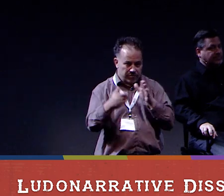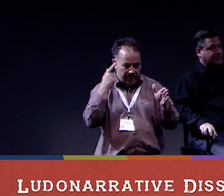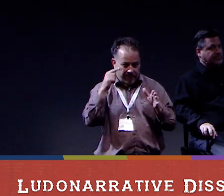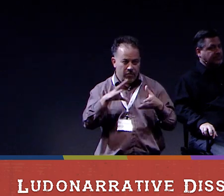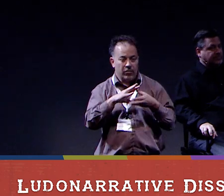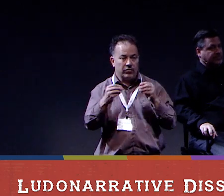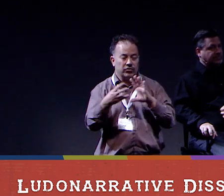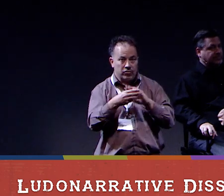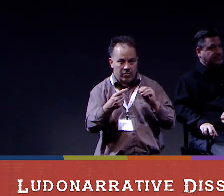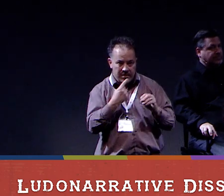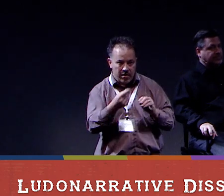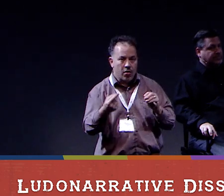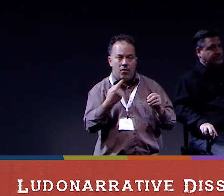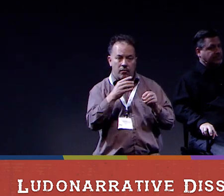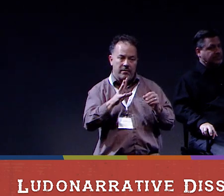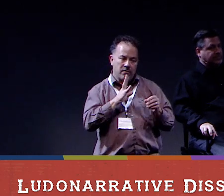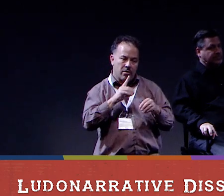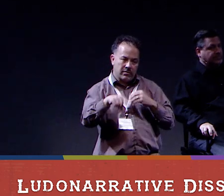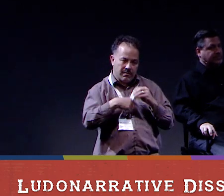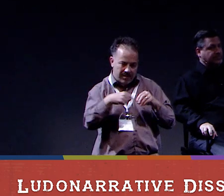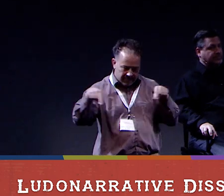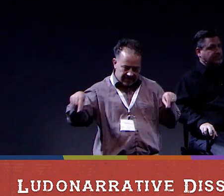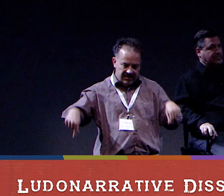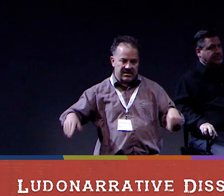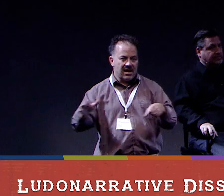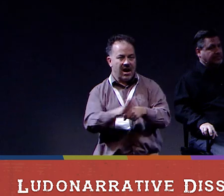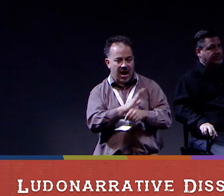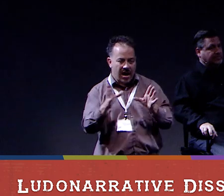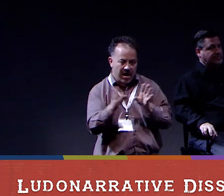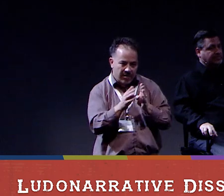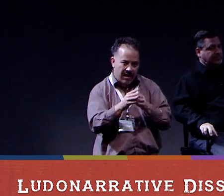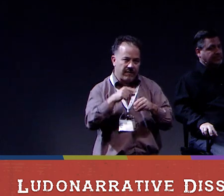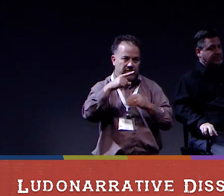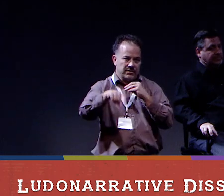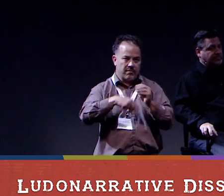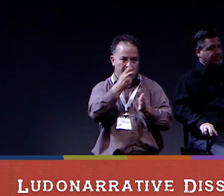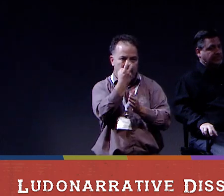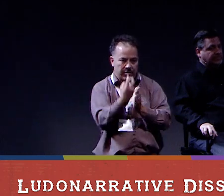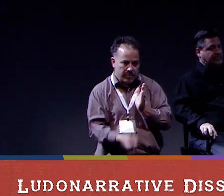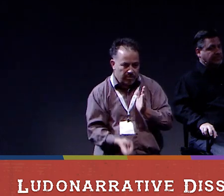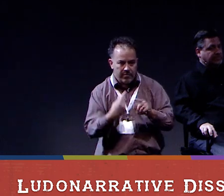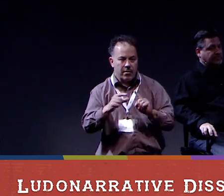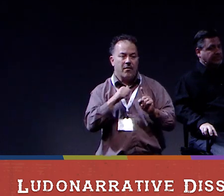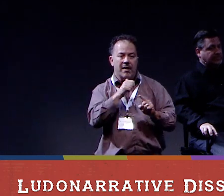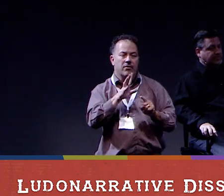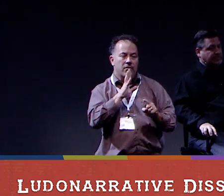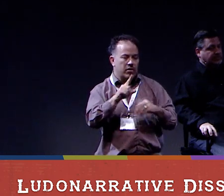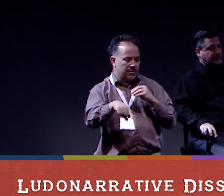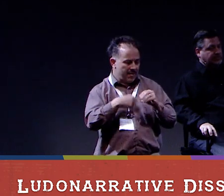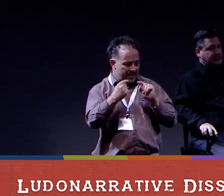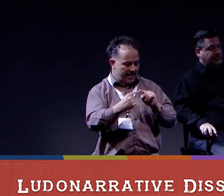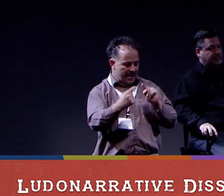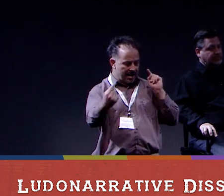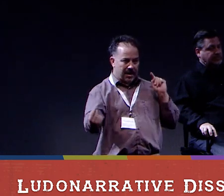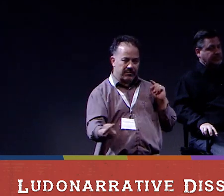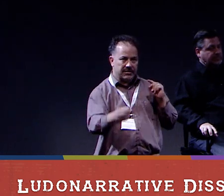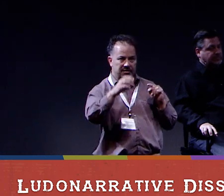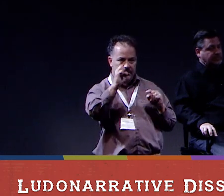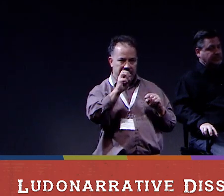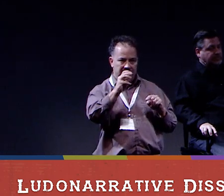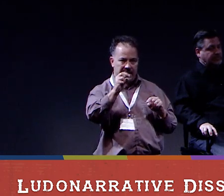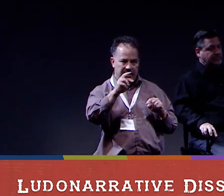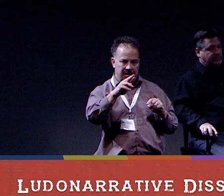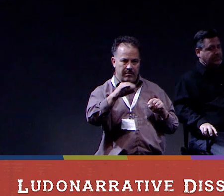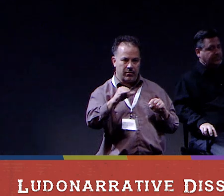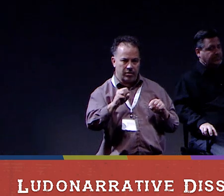storytelling. We've talked this entire conference about immersion, but we haven't talked about the opposite, immersion. And